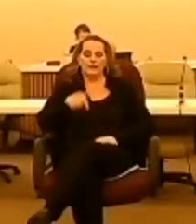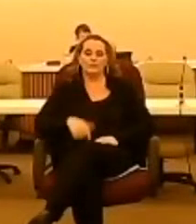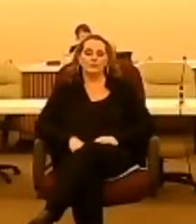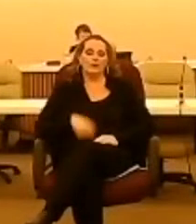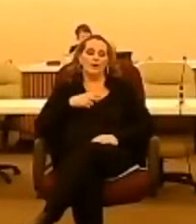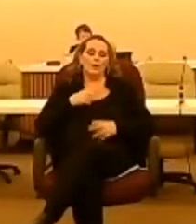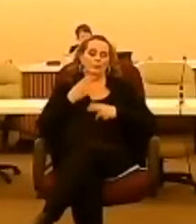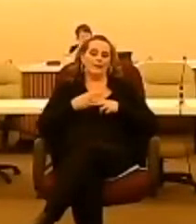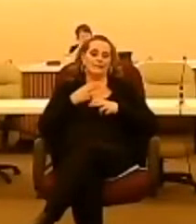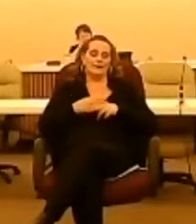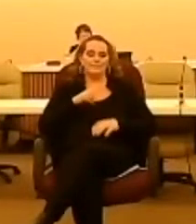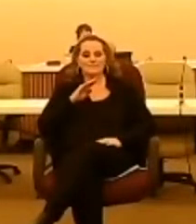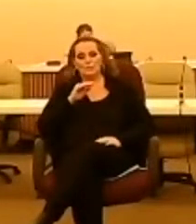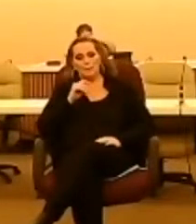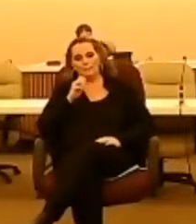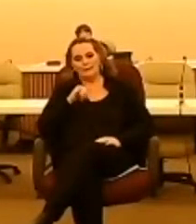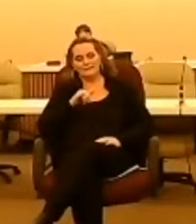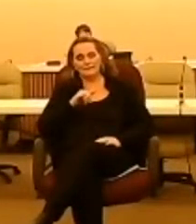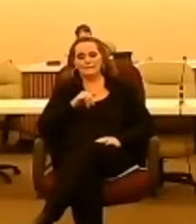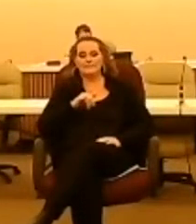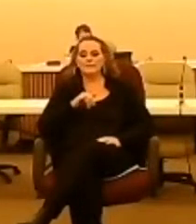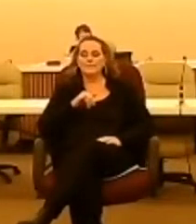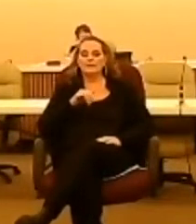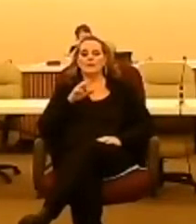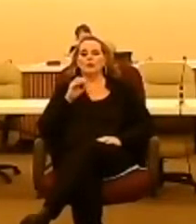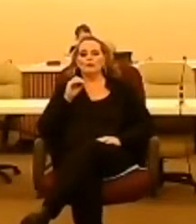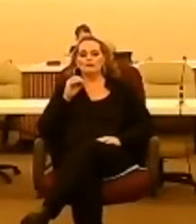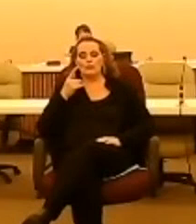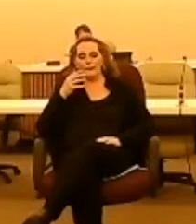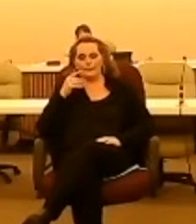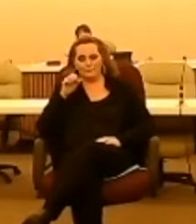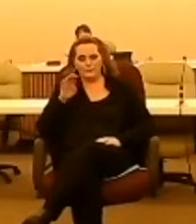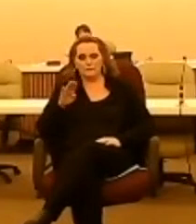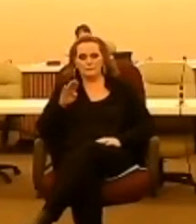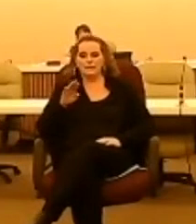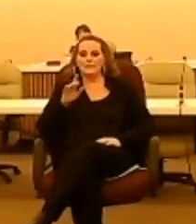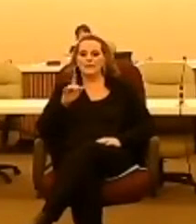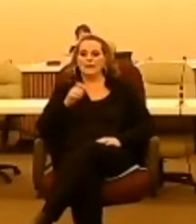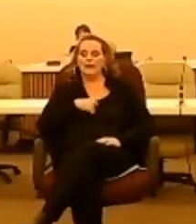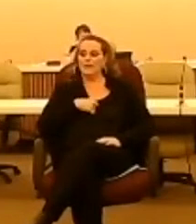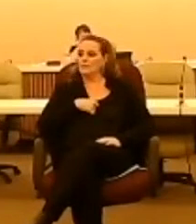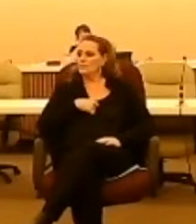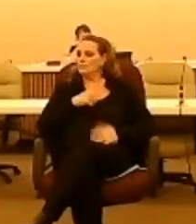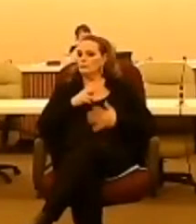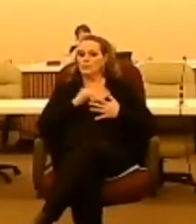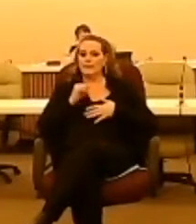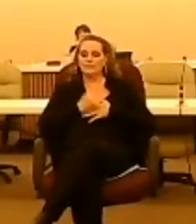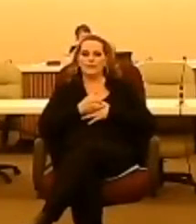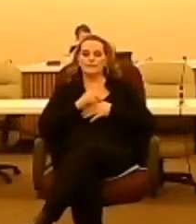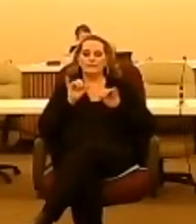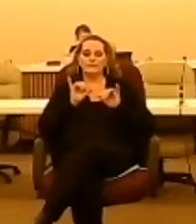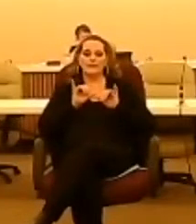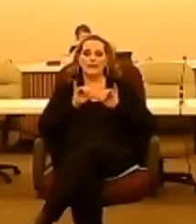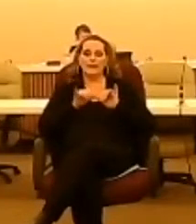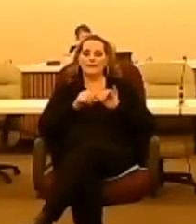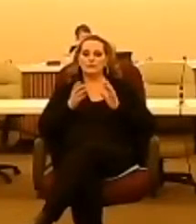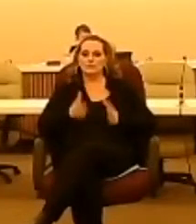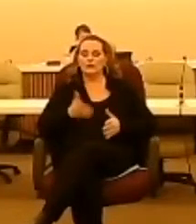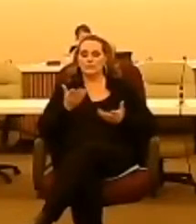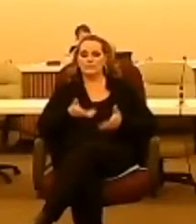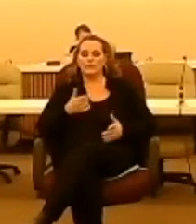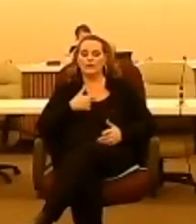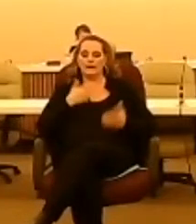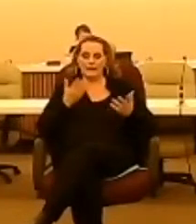is Betsy Brugg. I'm with Woods-Oviatt Gilman. Rod Prosser, our project engineer, is here. And yes, I was here just about a year